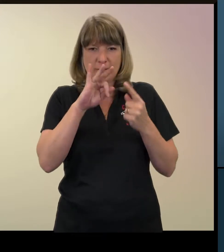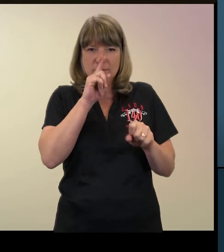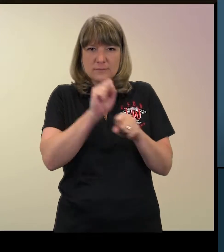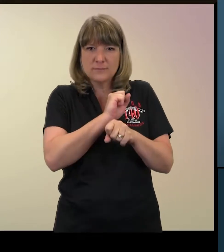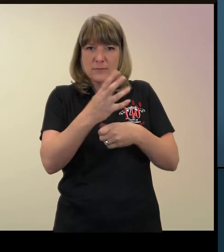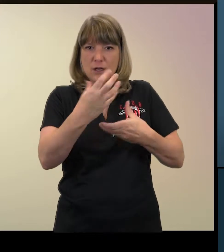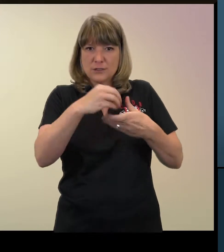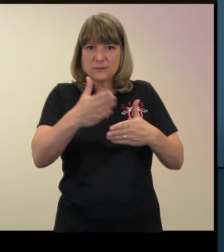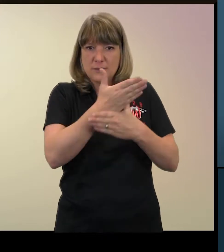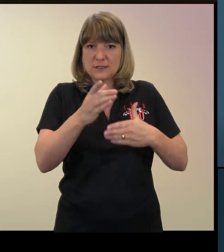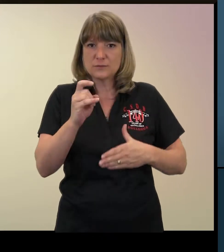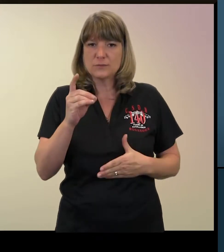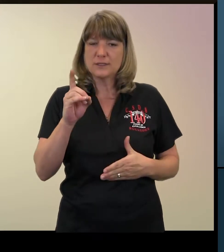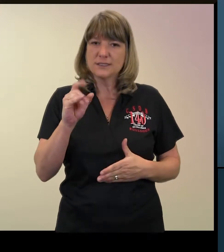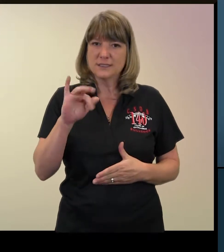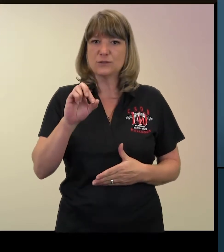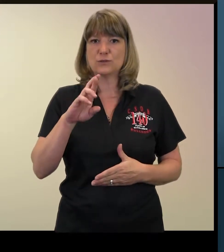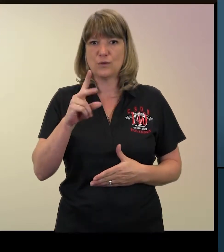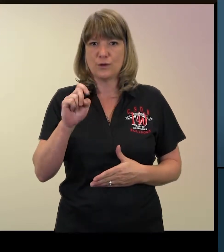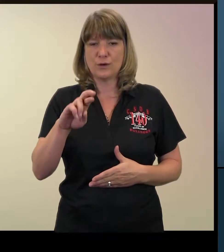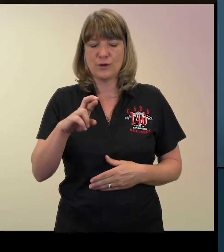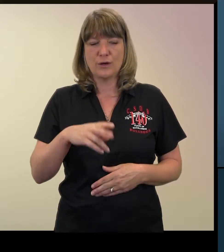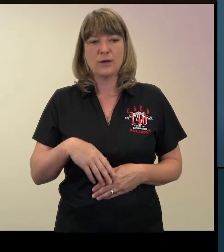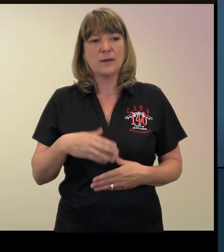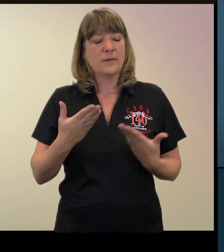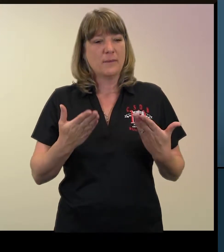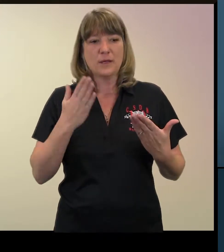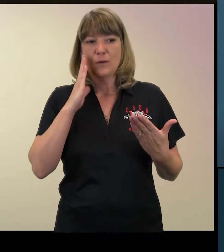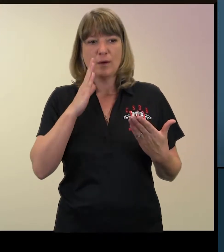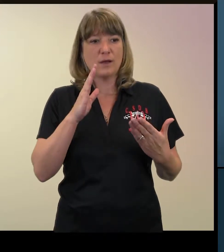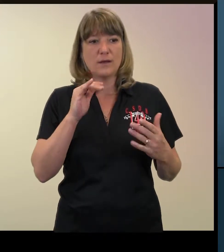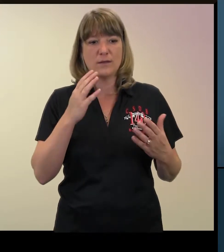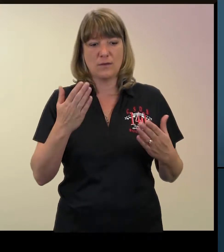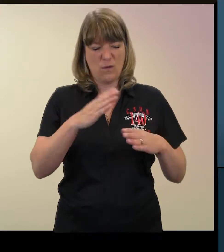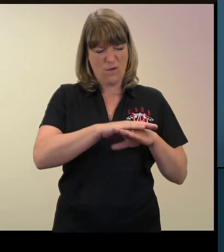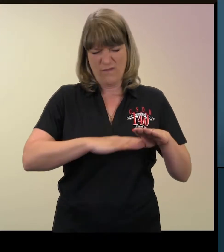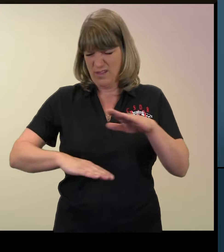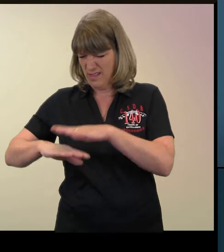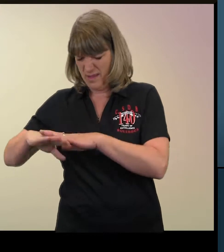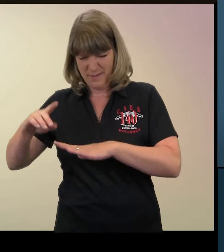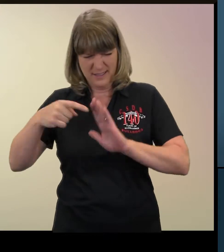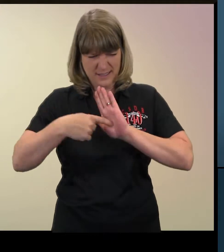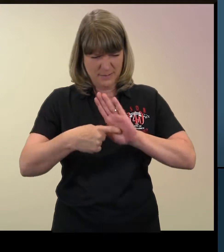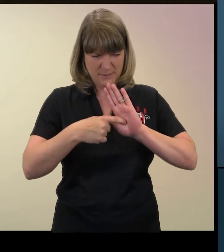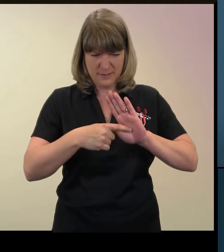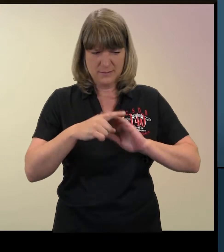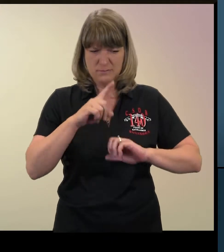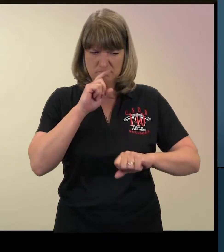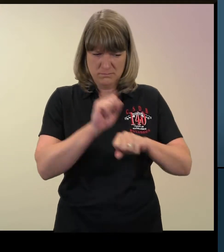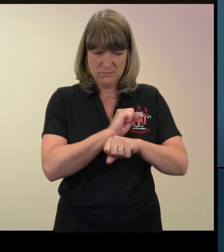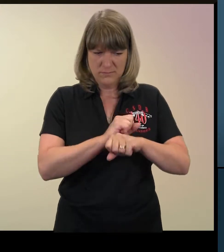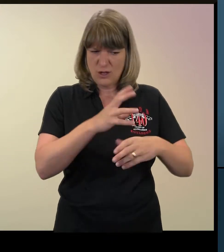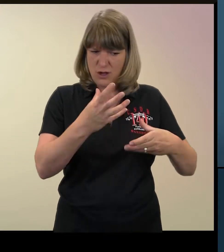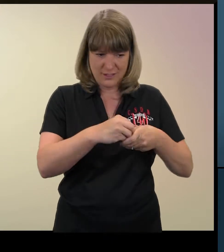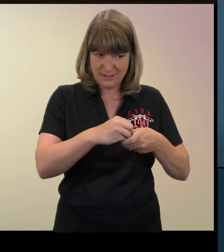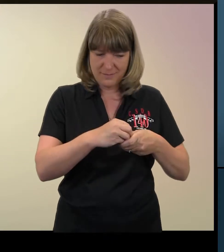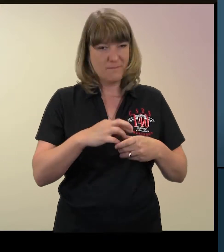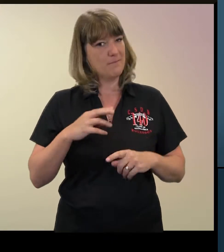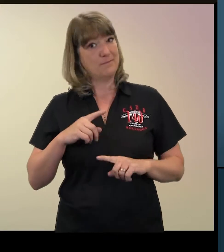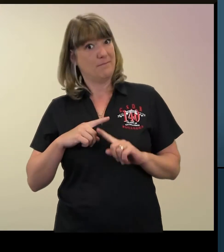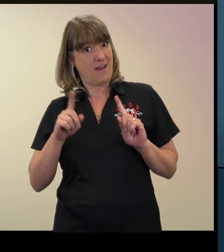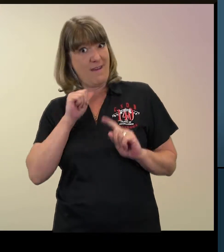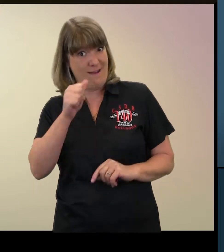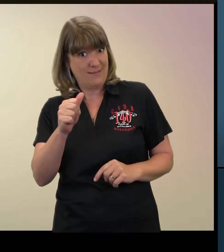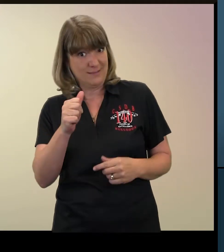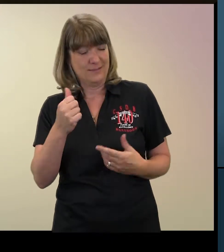autism spectrum disorder. They might mistake those overlapping symptoms as being indicative of autism when they're really not.